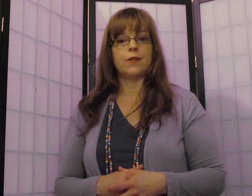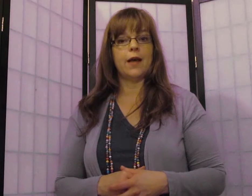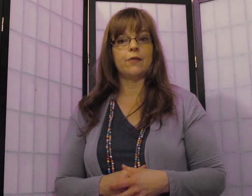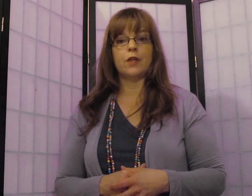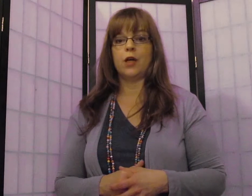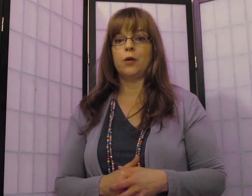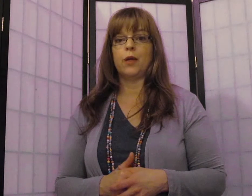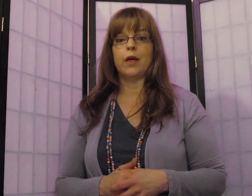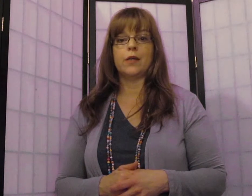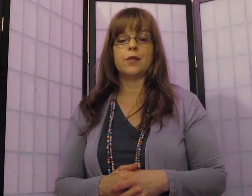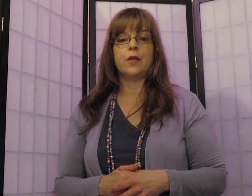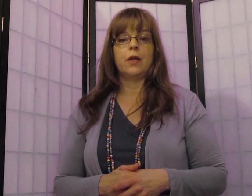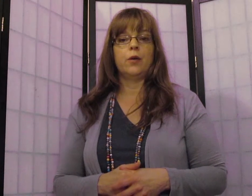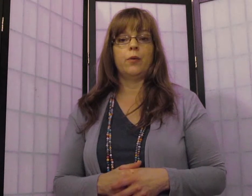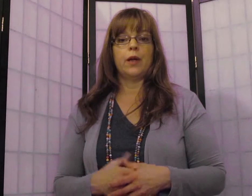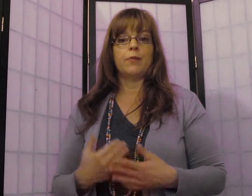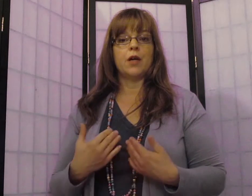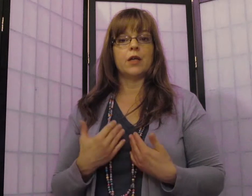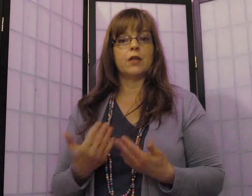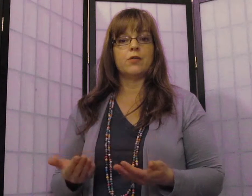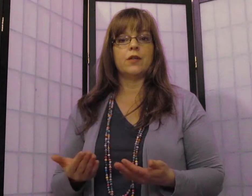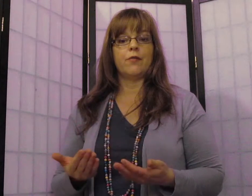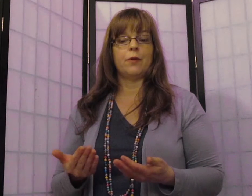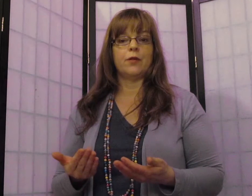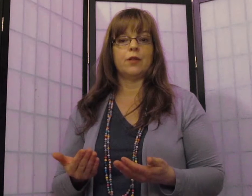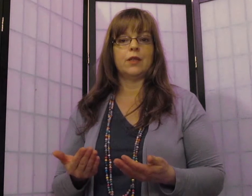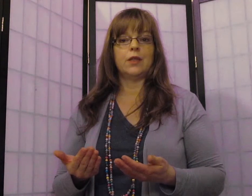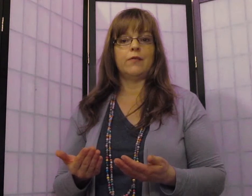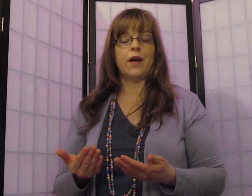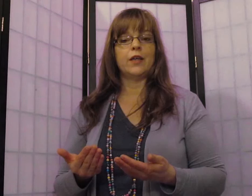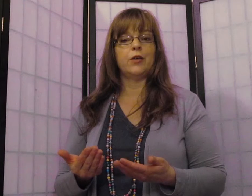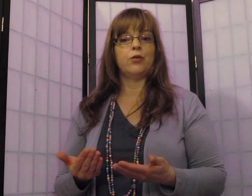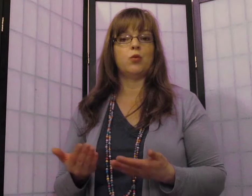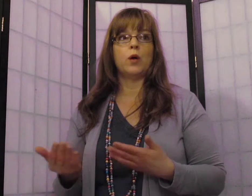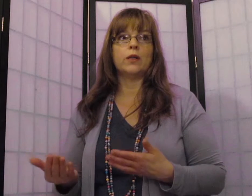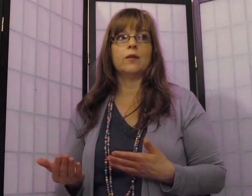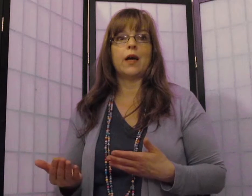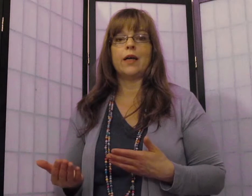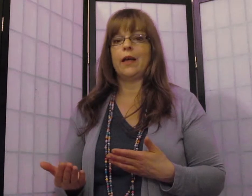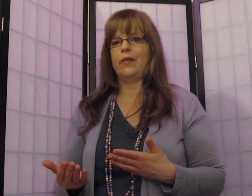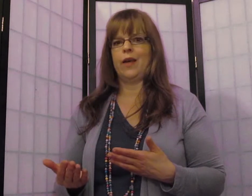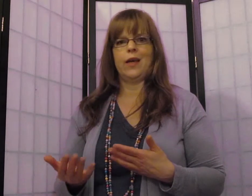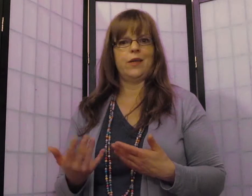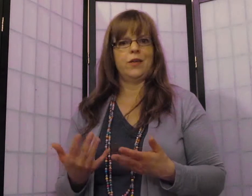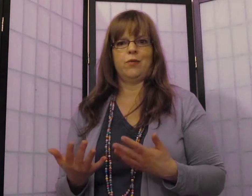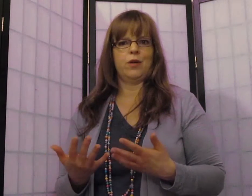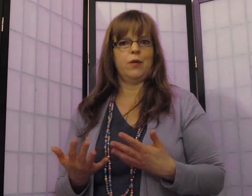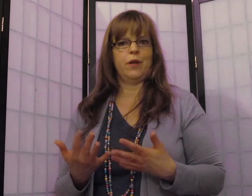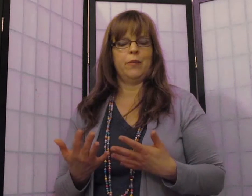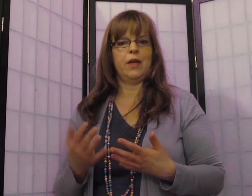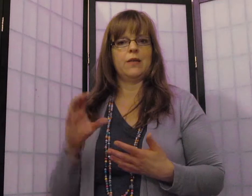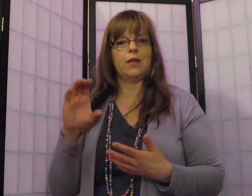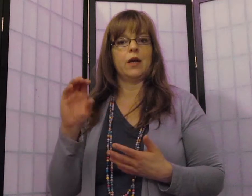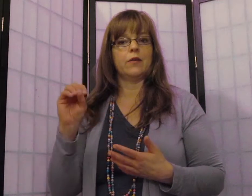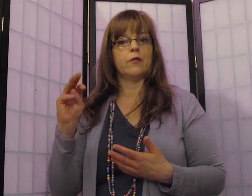have to know that when I'm talking to a deaf person, if I use one sign and they don't know what it means, then I'll